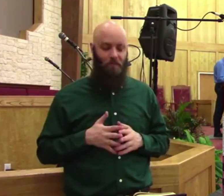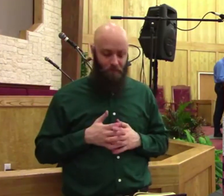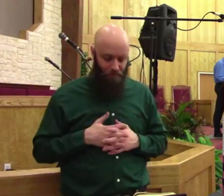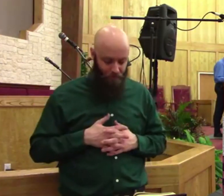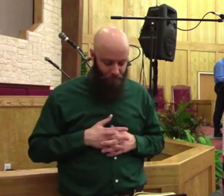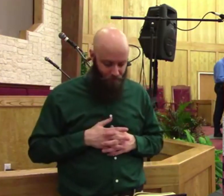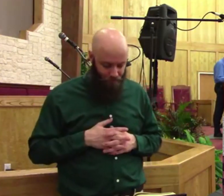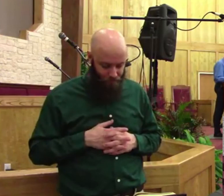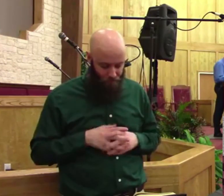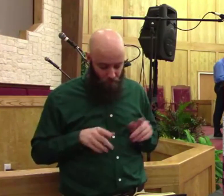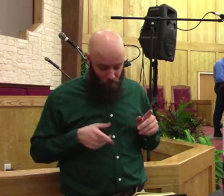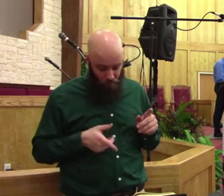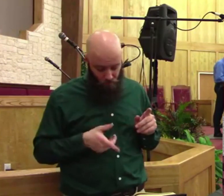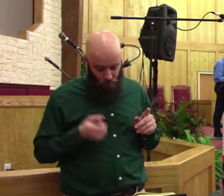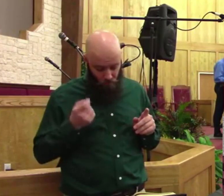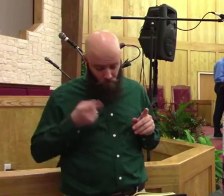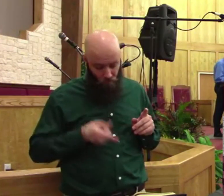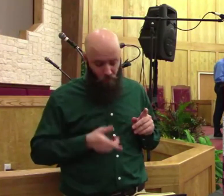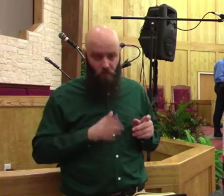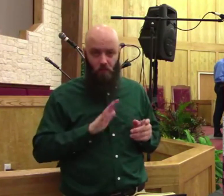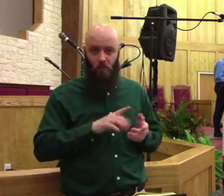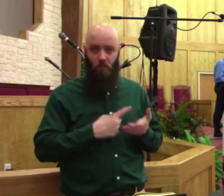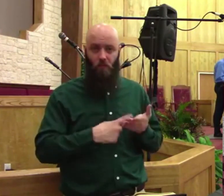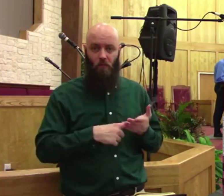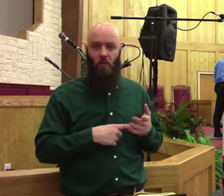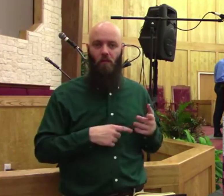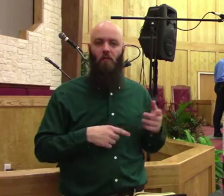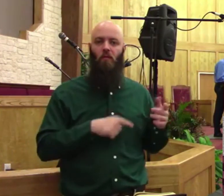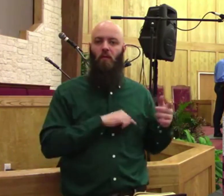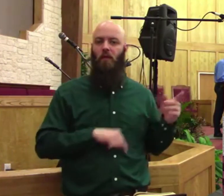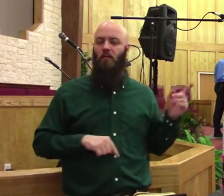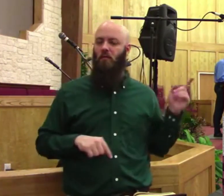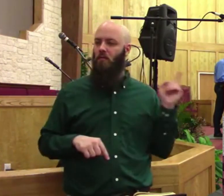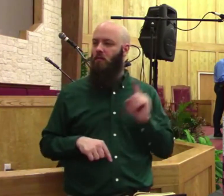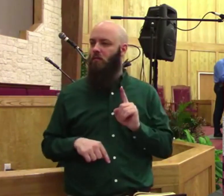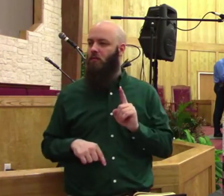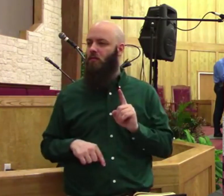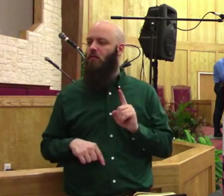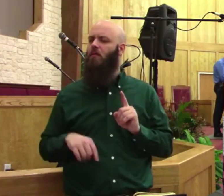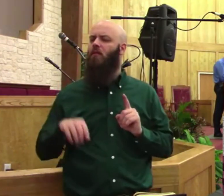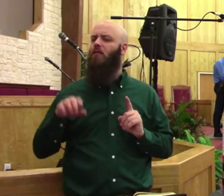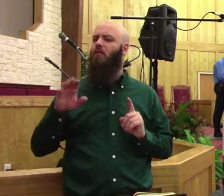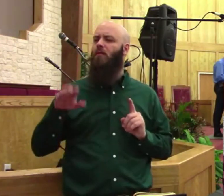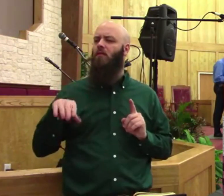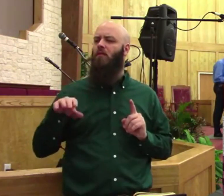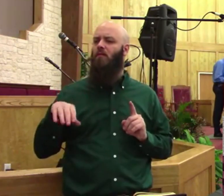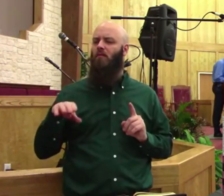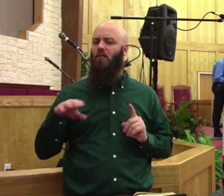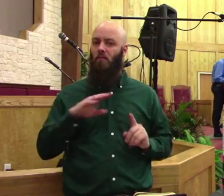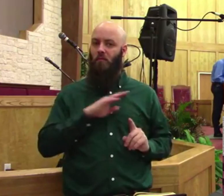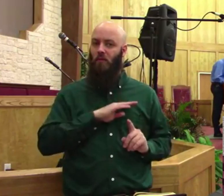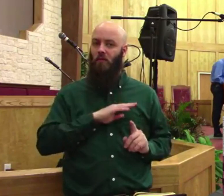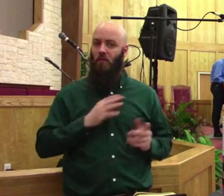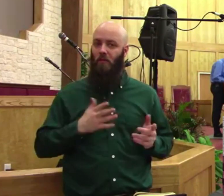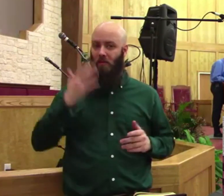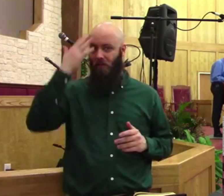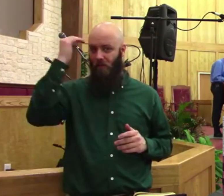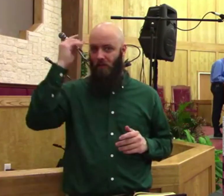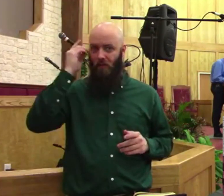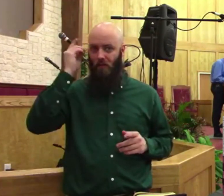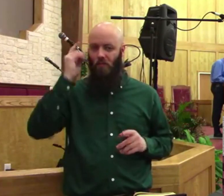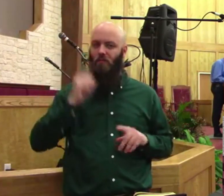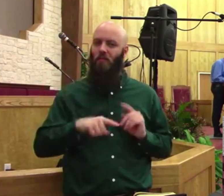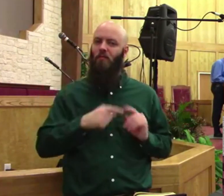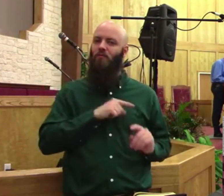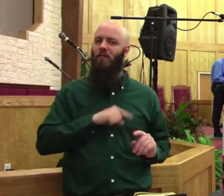what we see from this discussion she comes in with is that Belshazzar may have forgotten about Daniel, but the queen